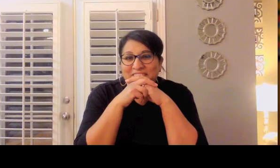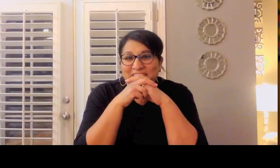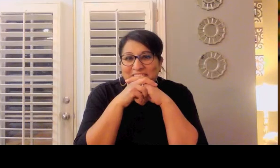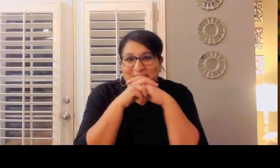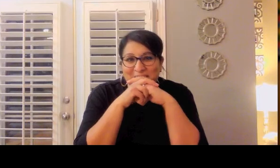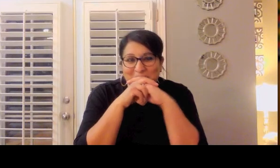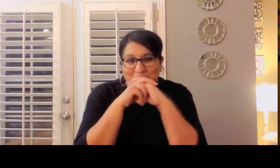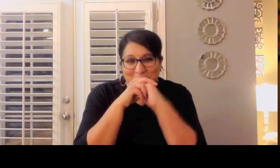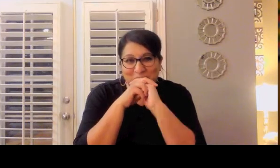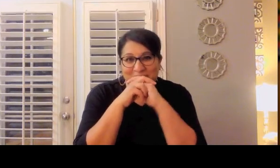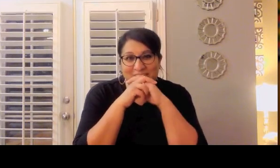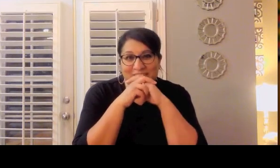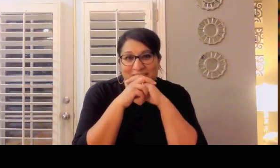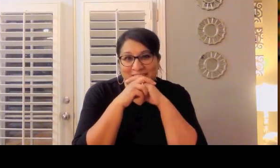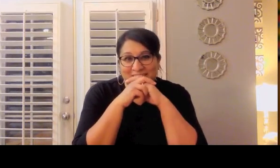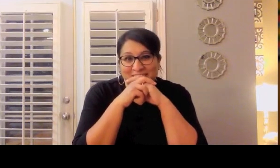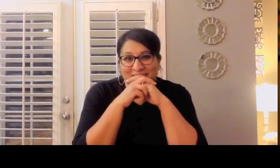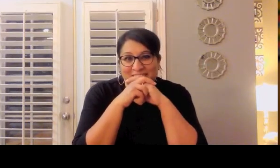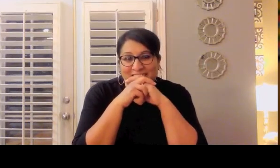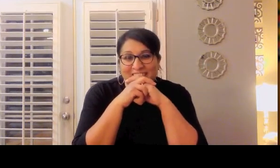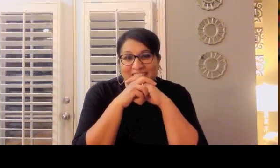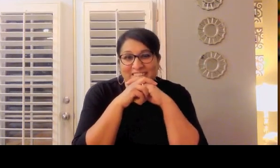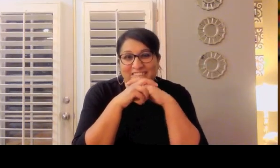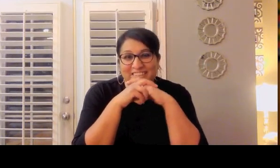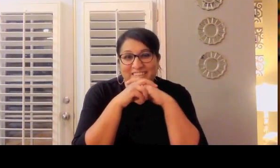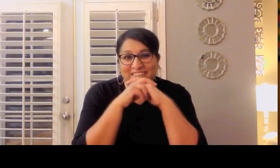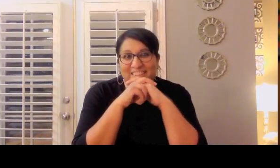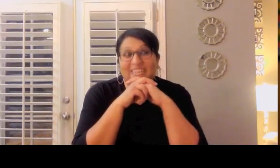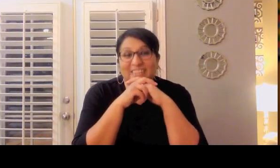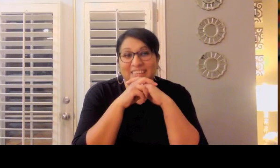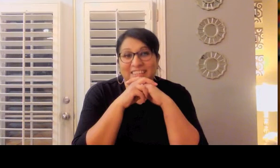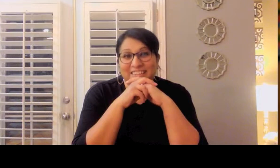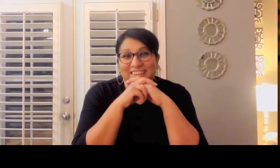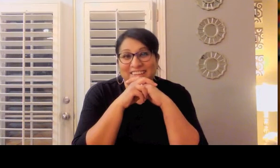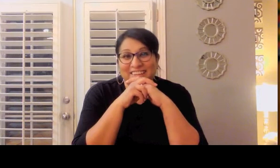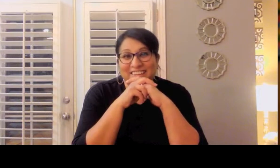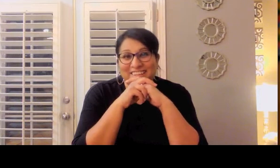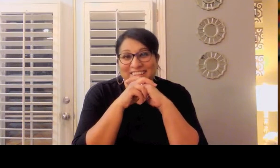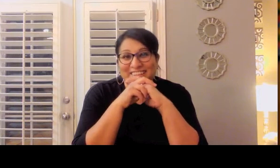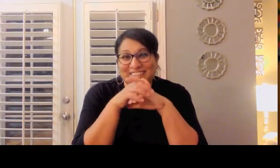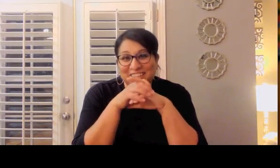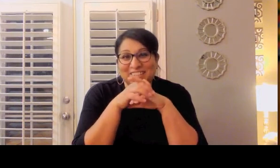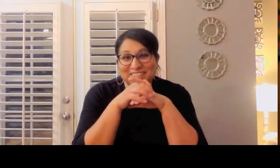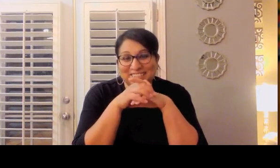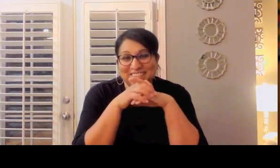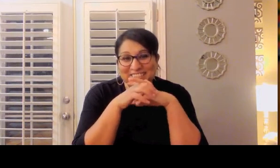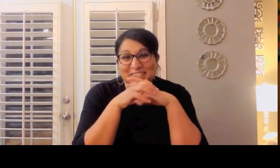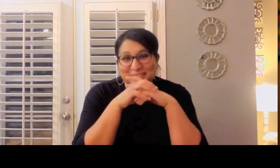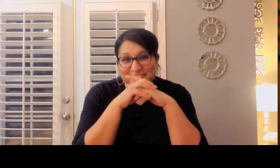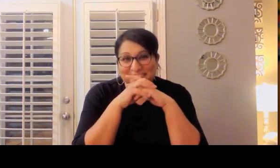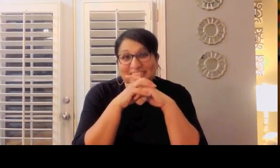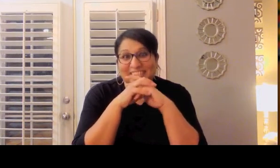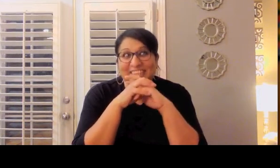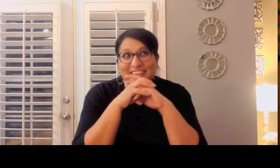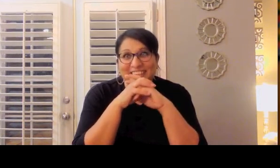That sounds pretty busy, and I can't even imagine what it would be like just making and baking away in your